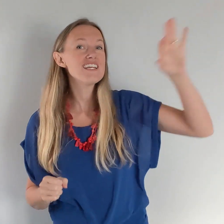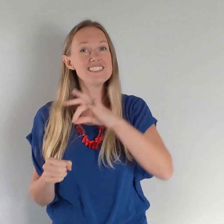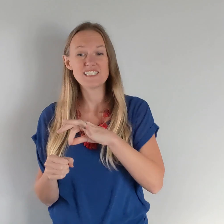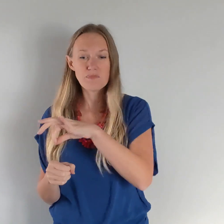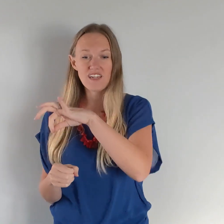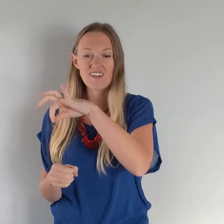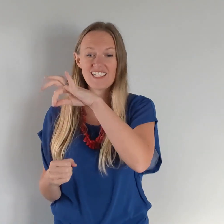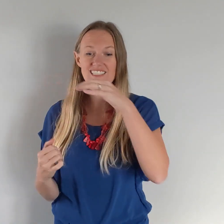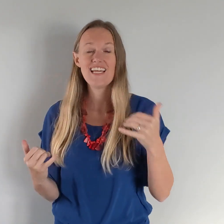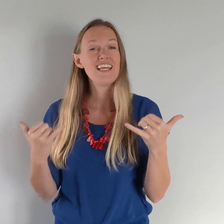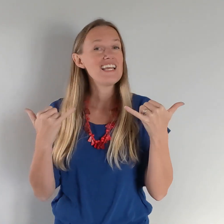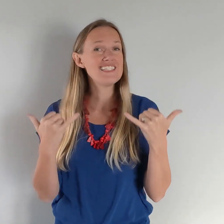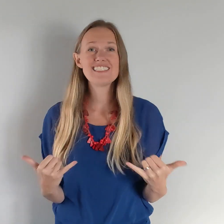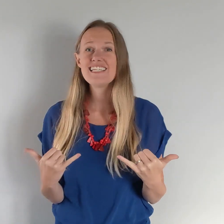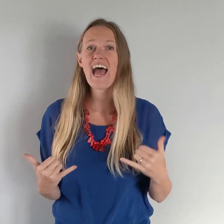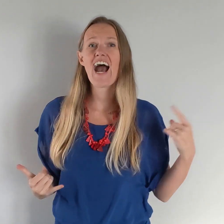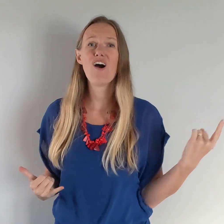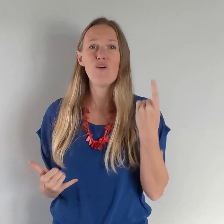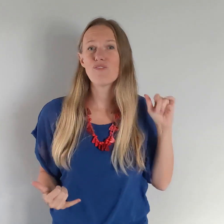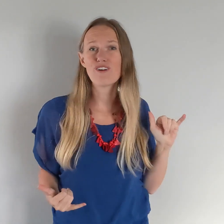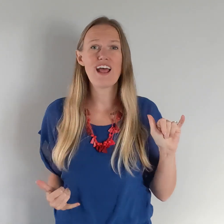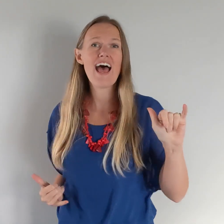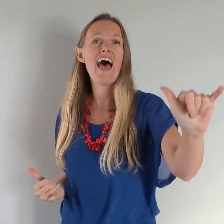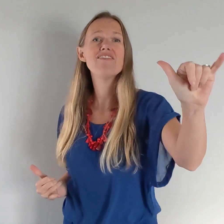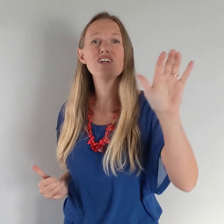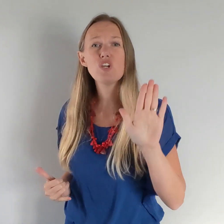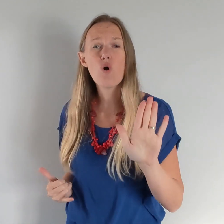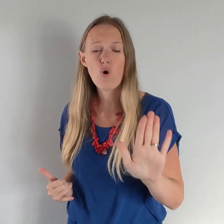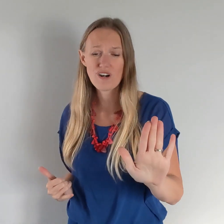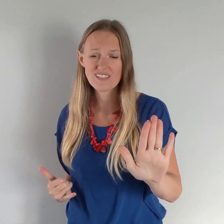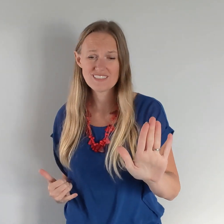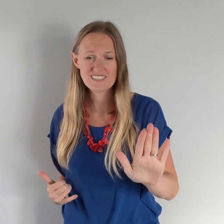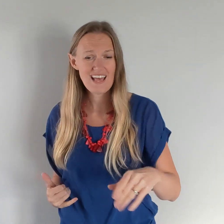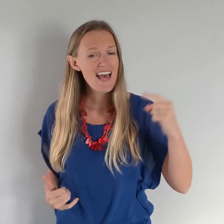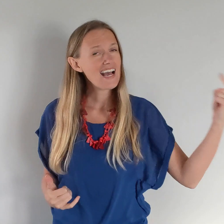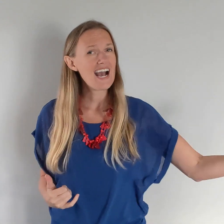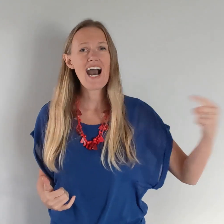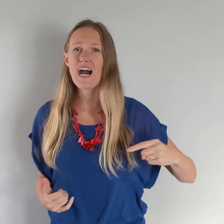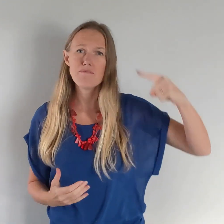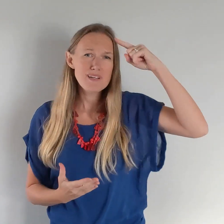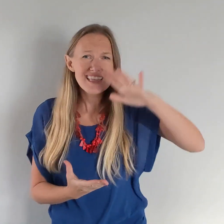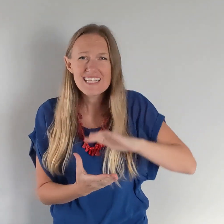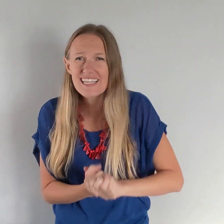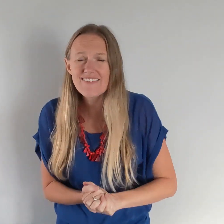His Spirit is now forever yours. Come believe